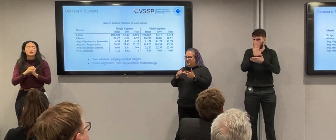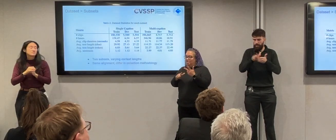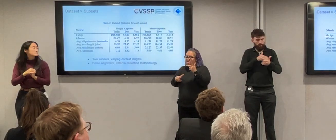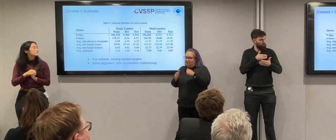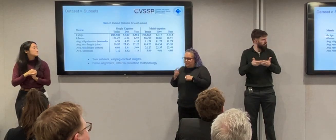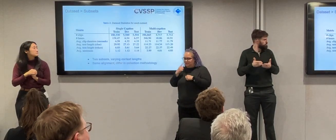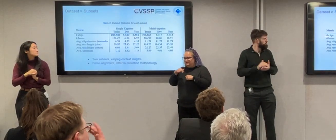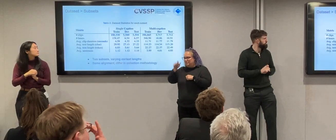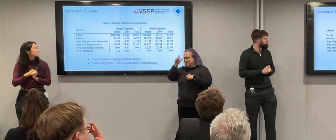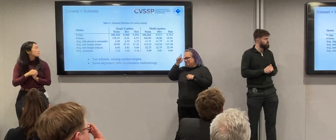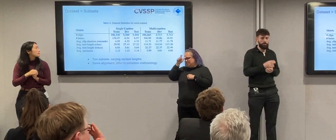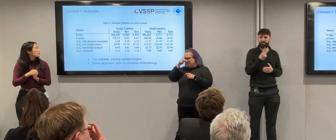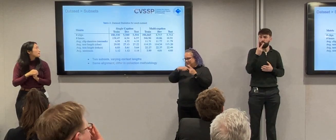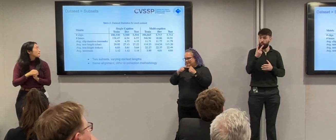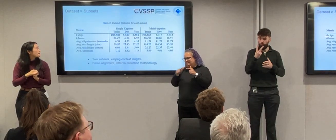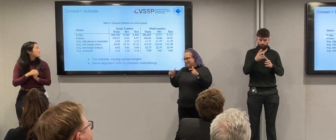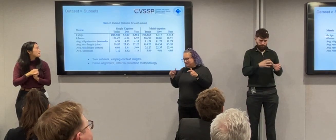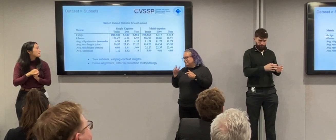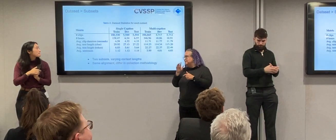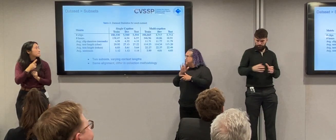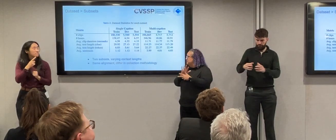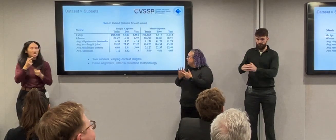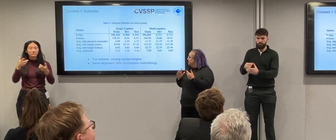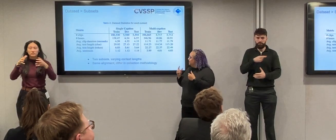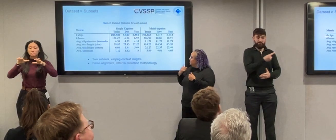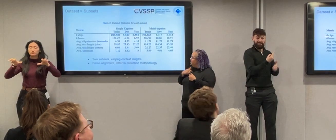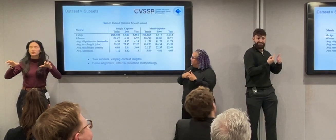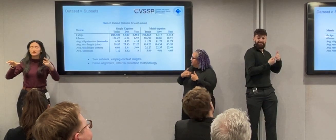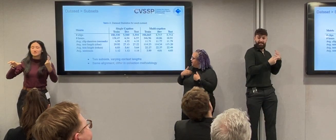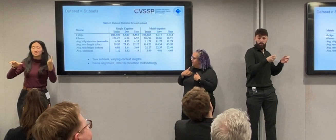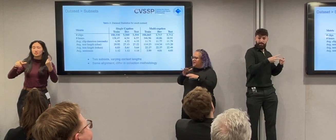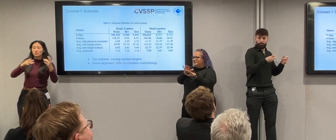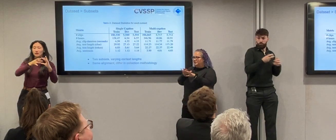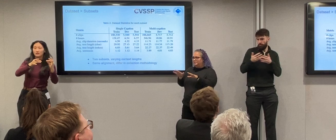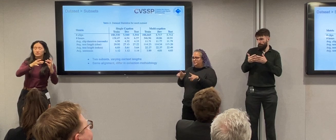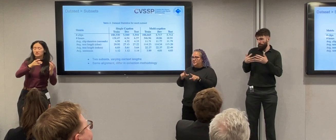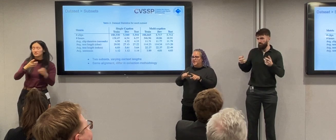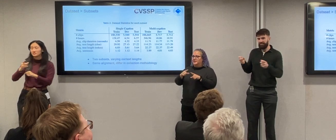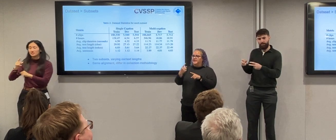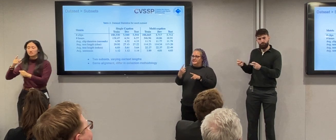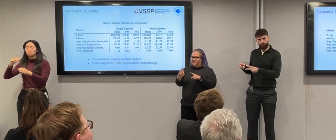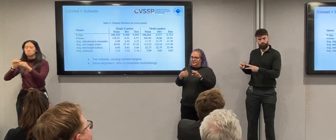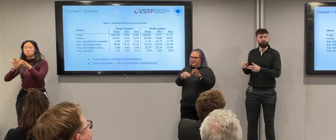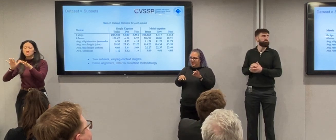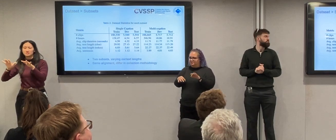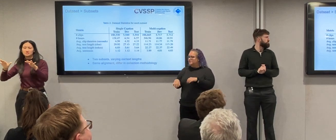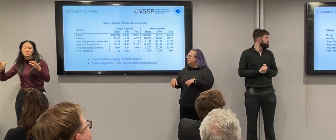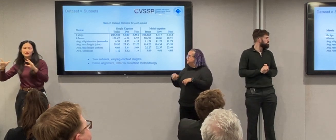created 2 subsets, as we call single caption and multi-caption. These datasets only